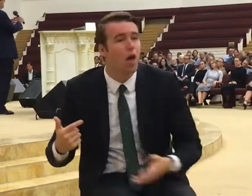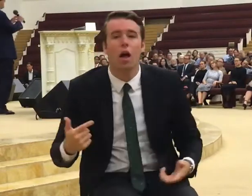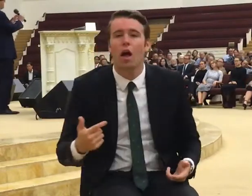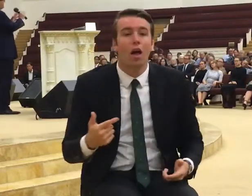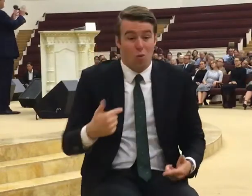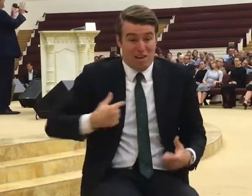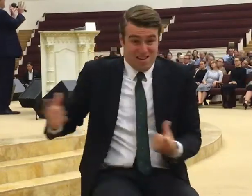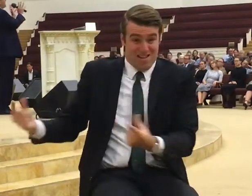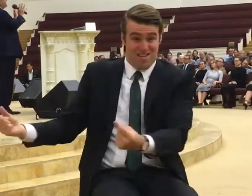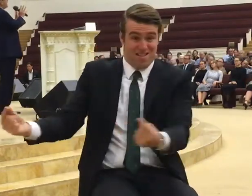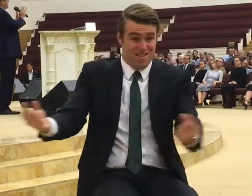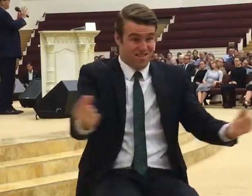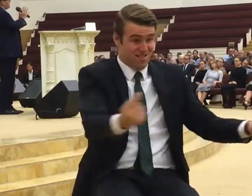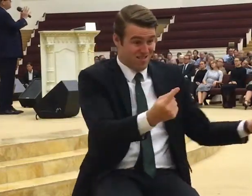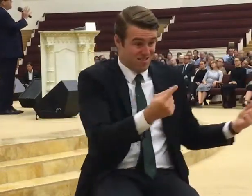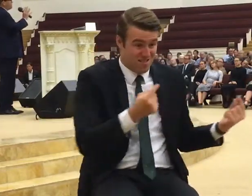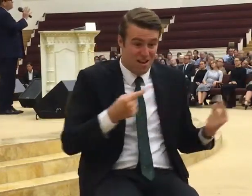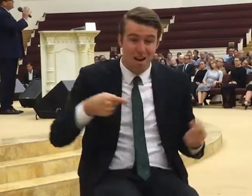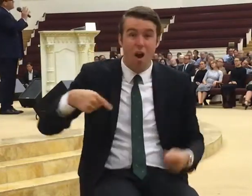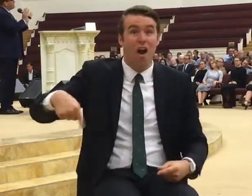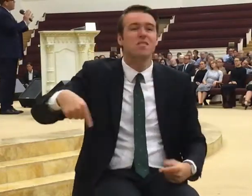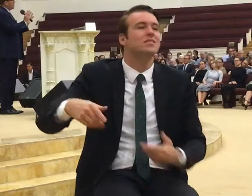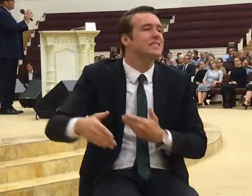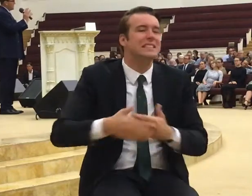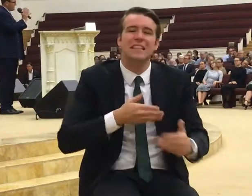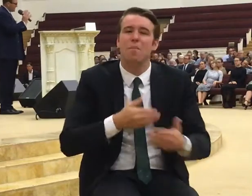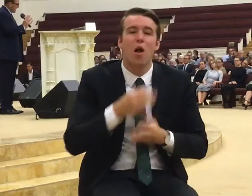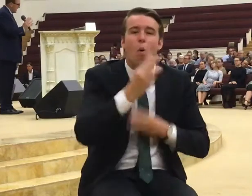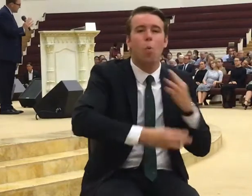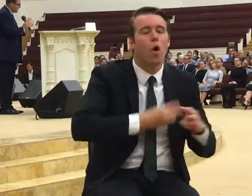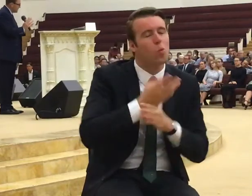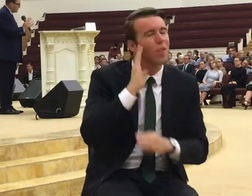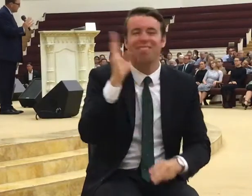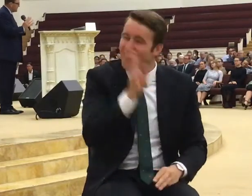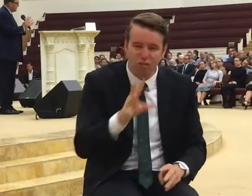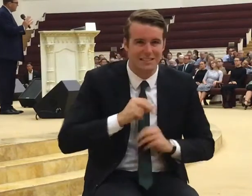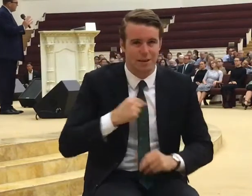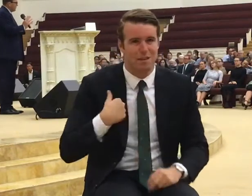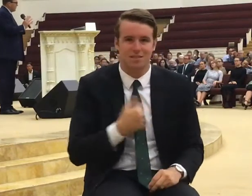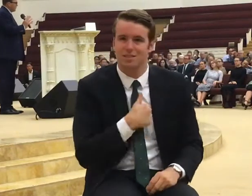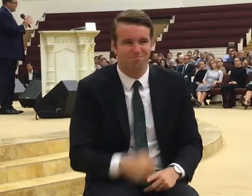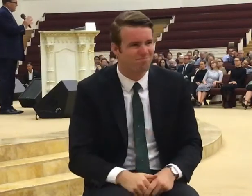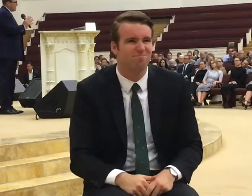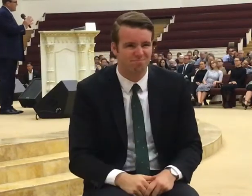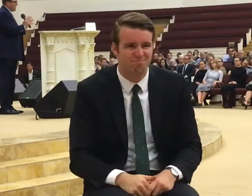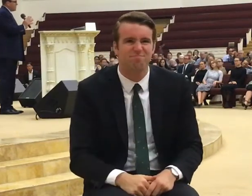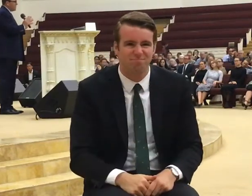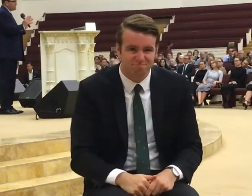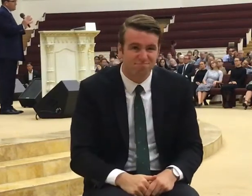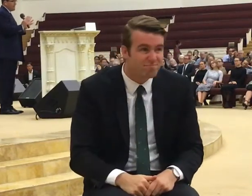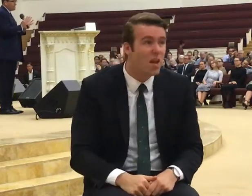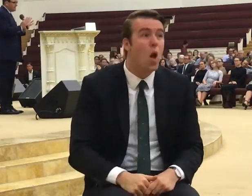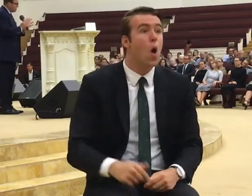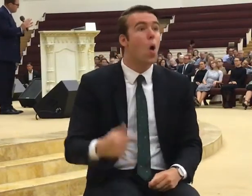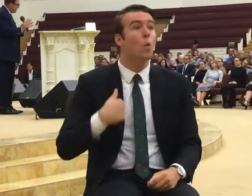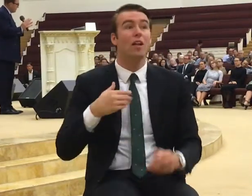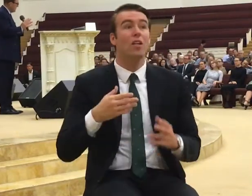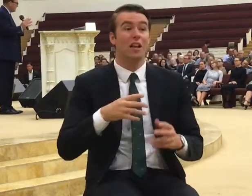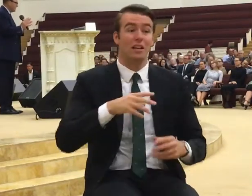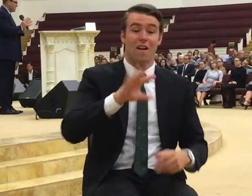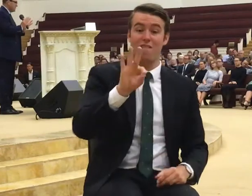church acceptable to a fallen society. We're never going to get endorsed by Fox